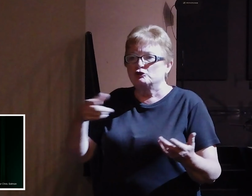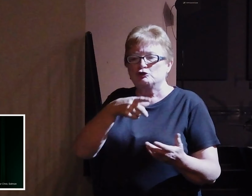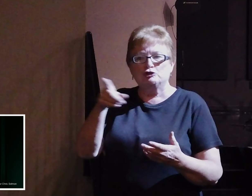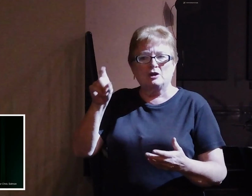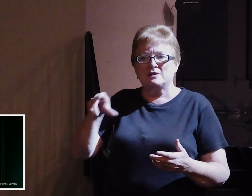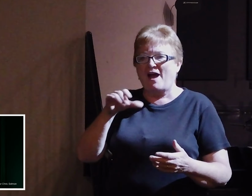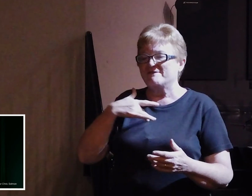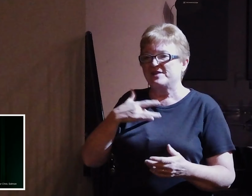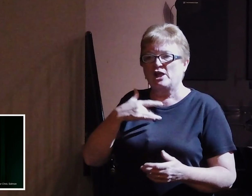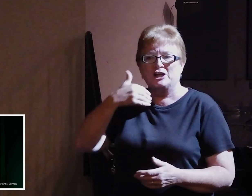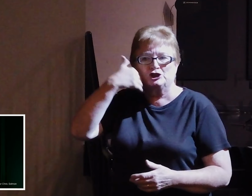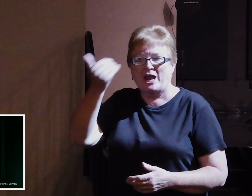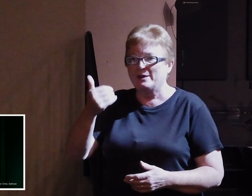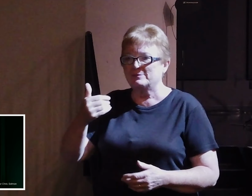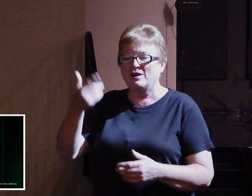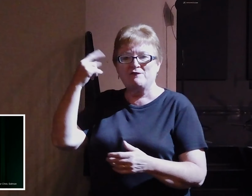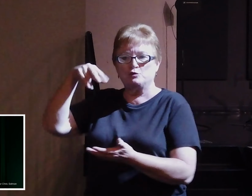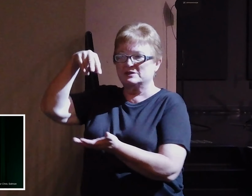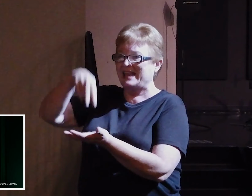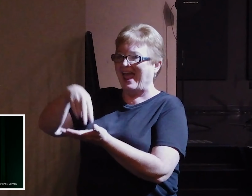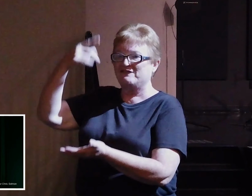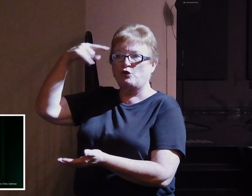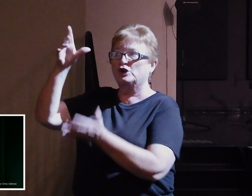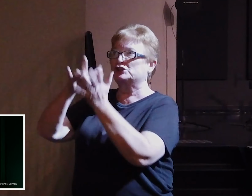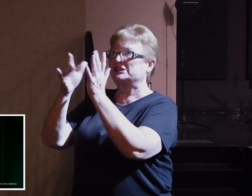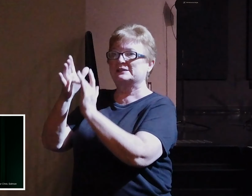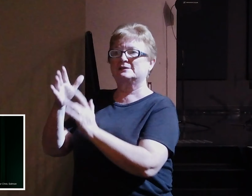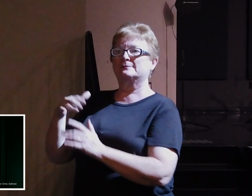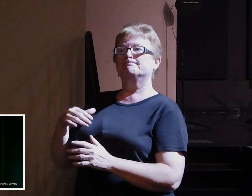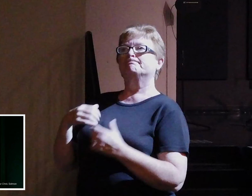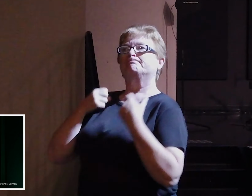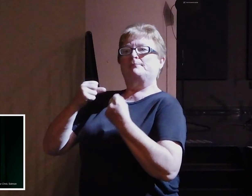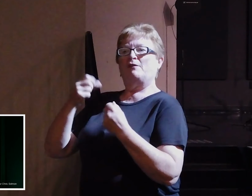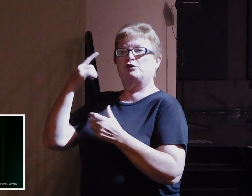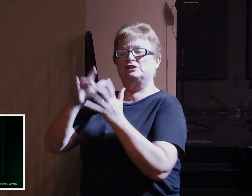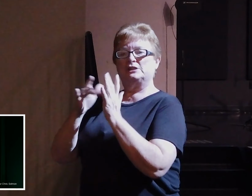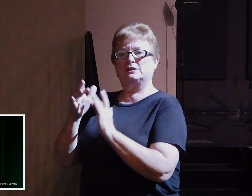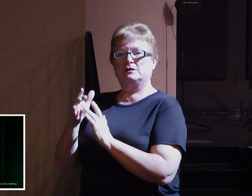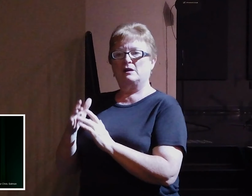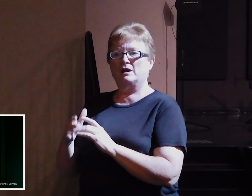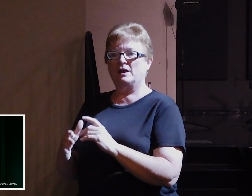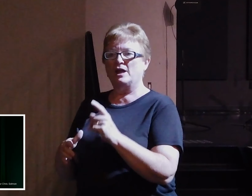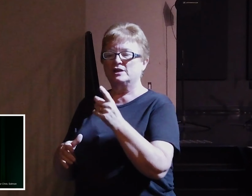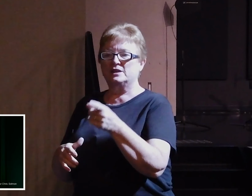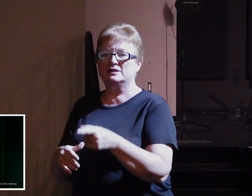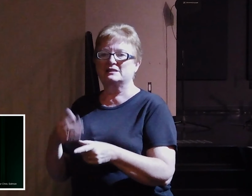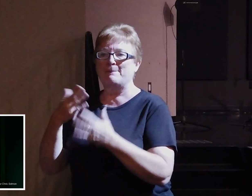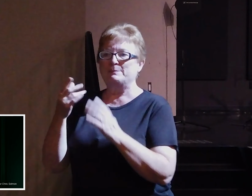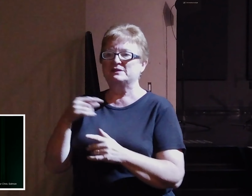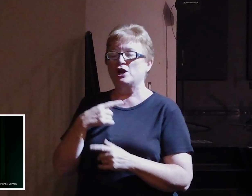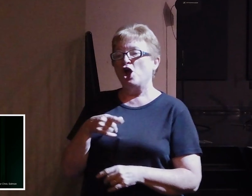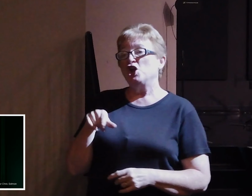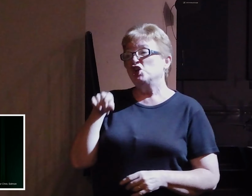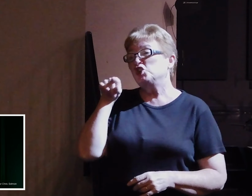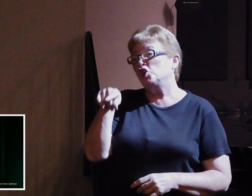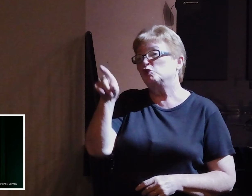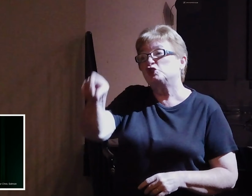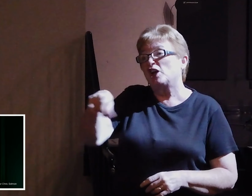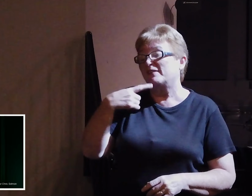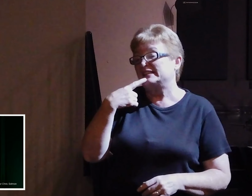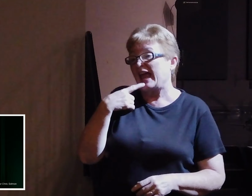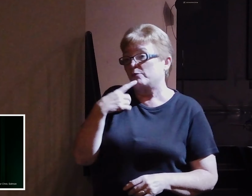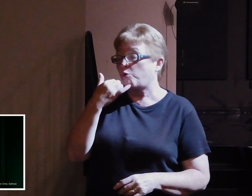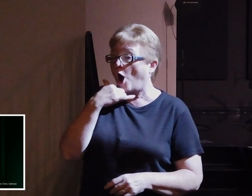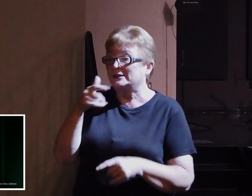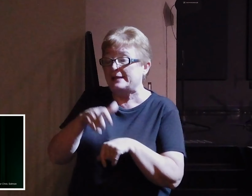for standing for the things of Jesus. Don't let people say things like, well, you shouldn't have said it then or you should have said it there. Don't worry